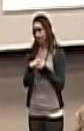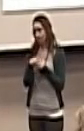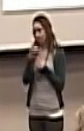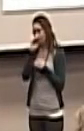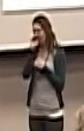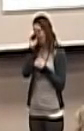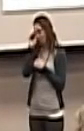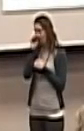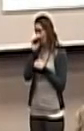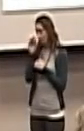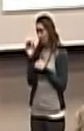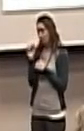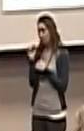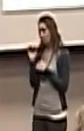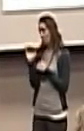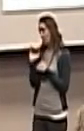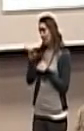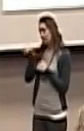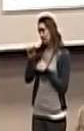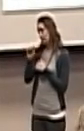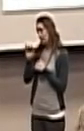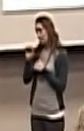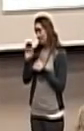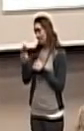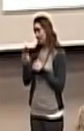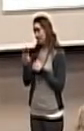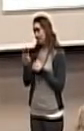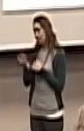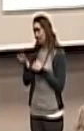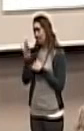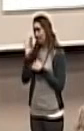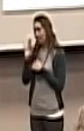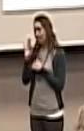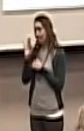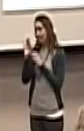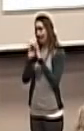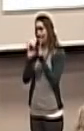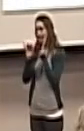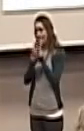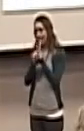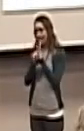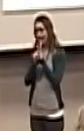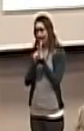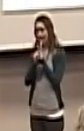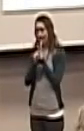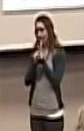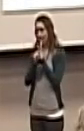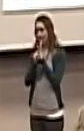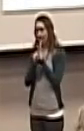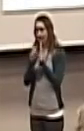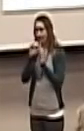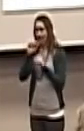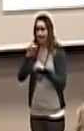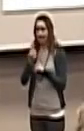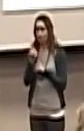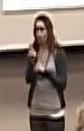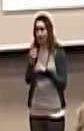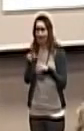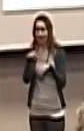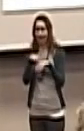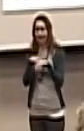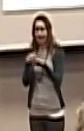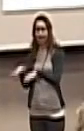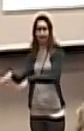just like Jacob, they found their identity in this, the Hebrew people. They were not just one nation among all nations. They were not